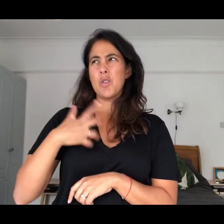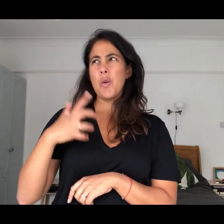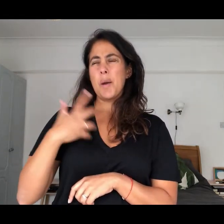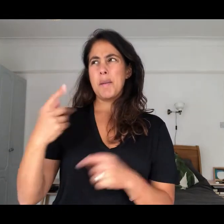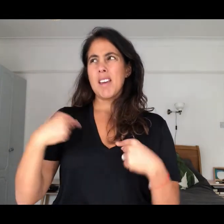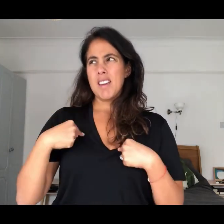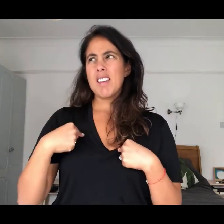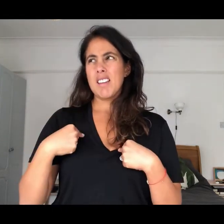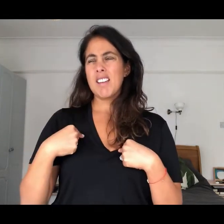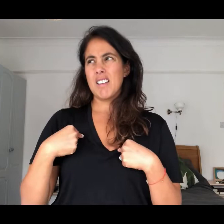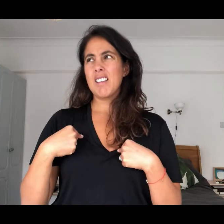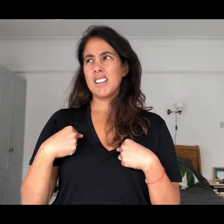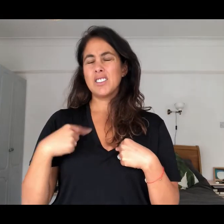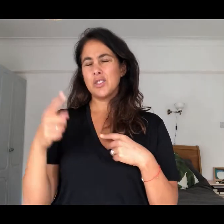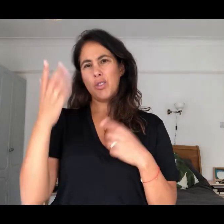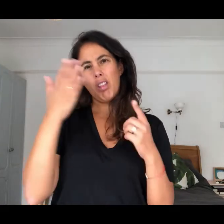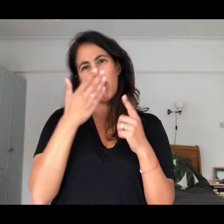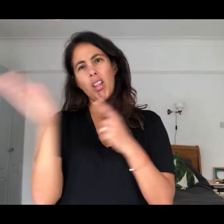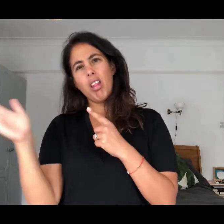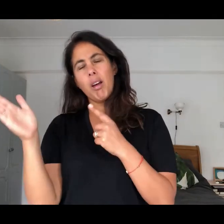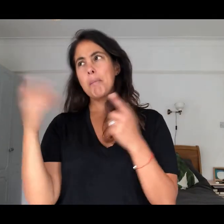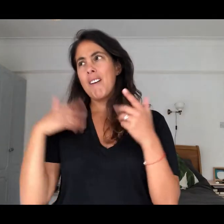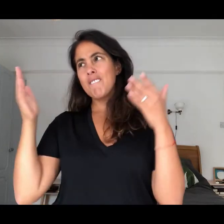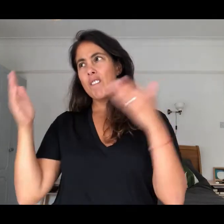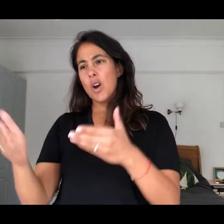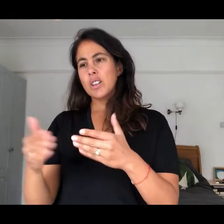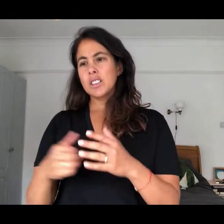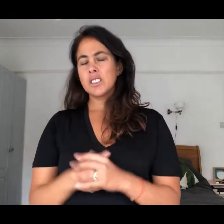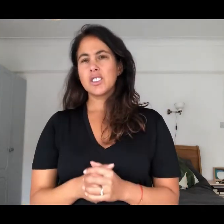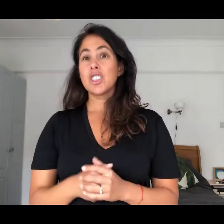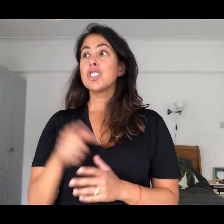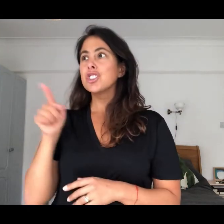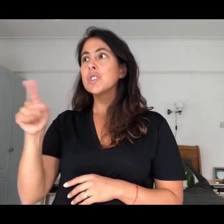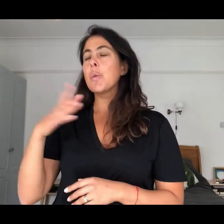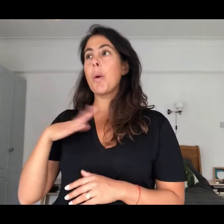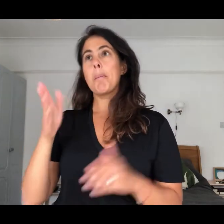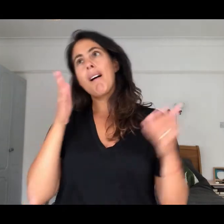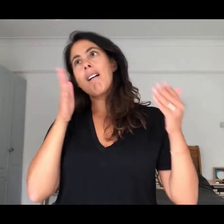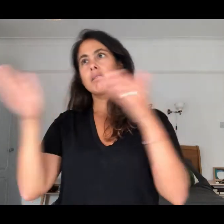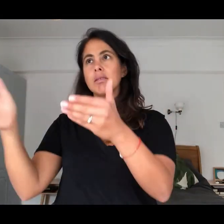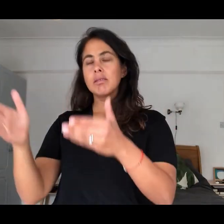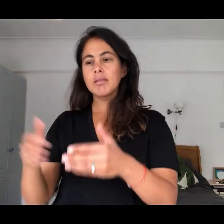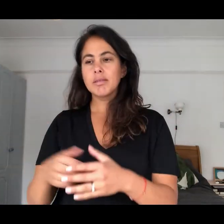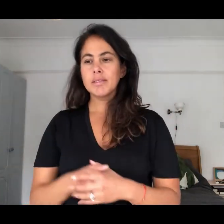break my concentration, get my full attention.